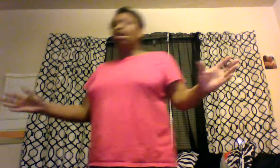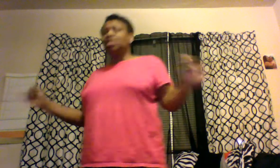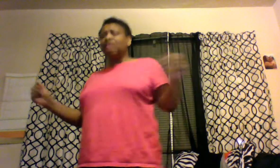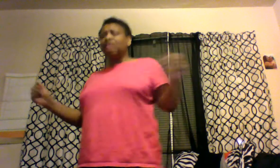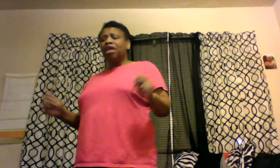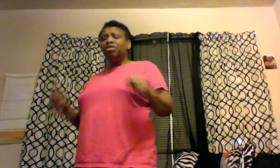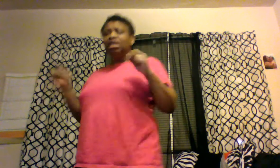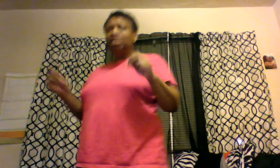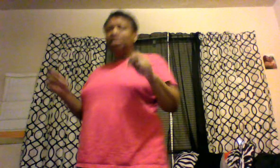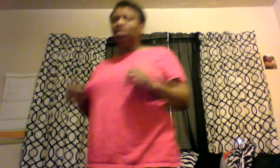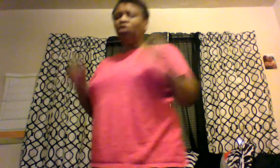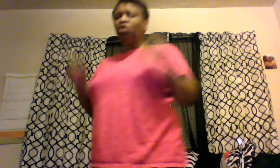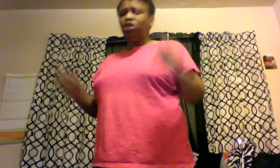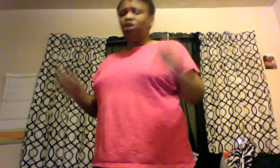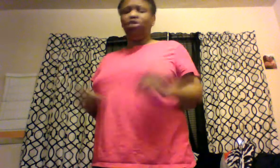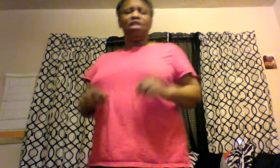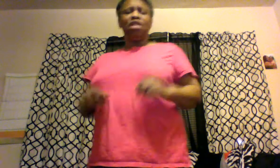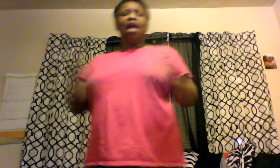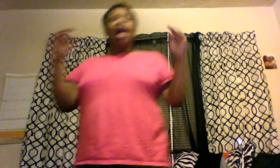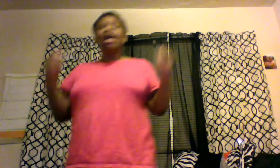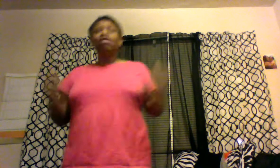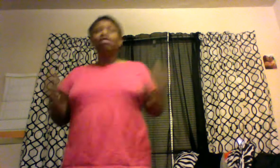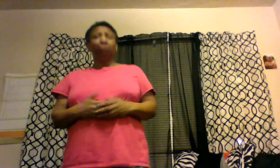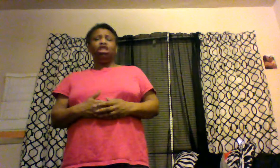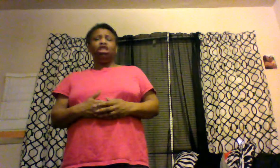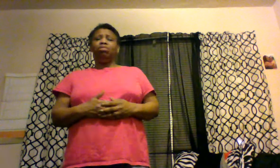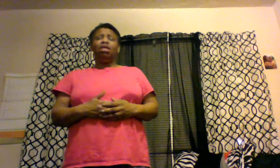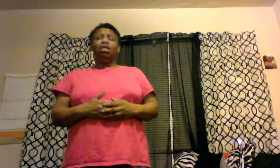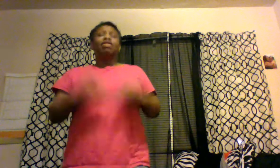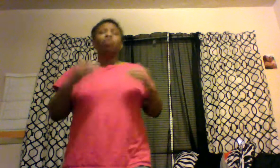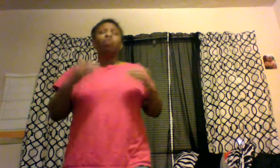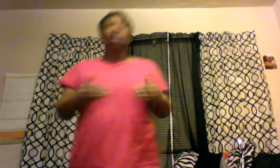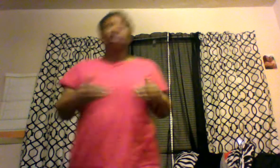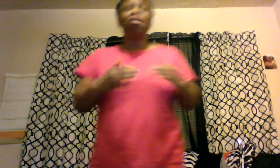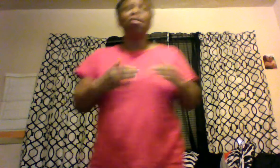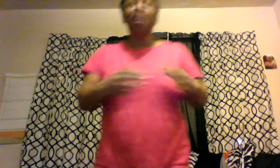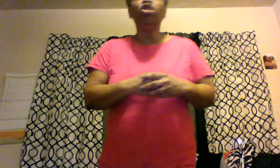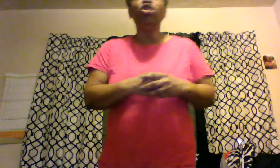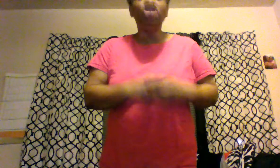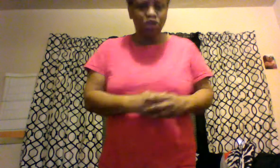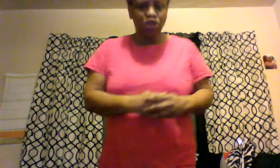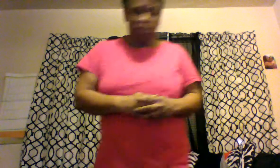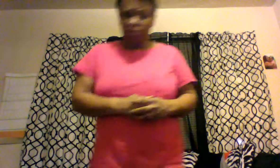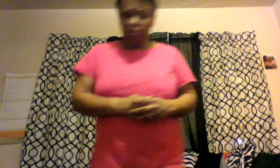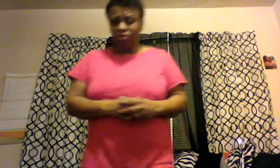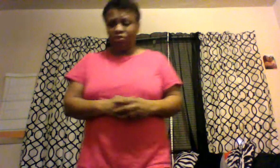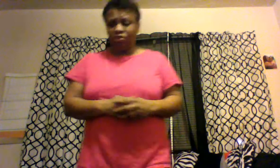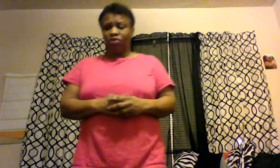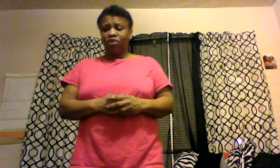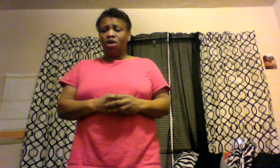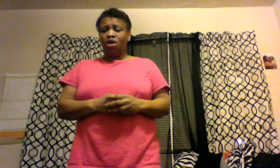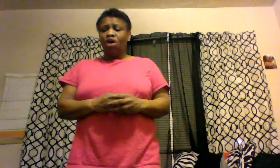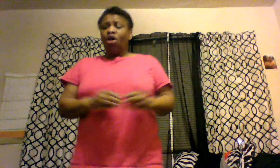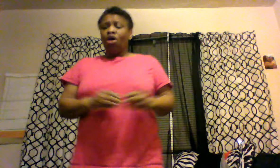Thousands gathered listening to the words, I have a dream that one day my 4 children